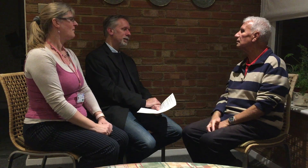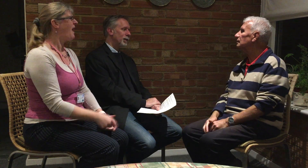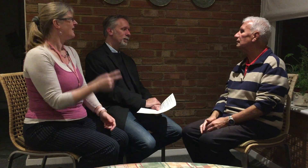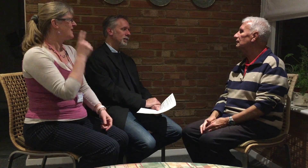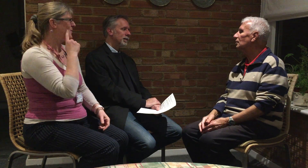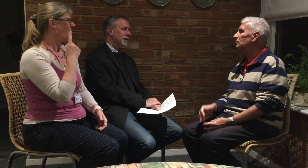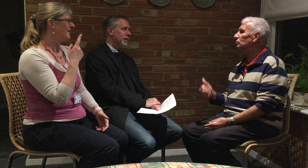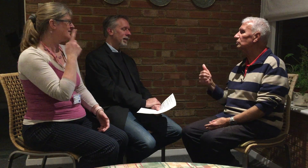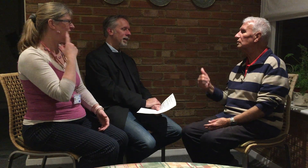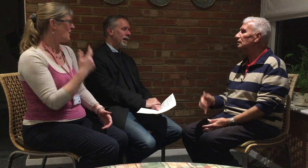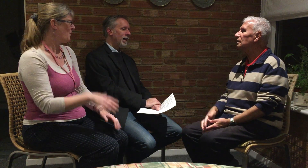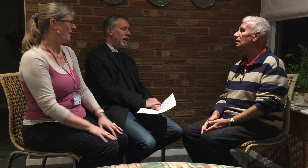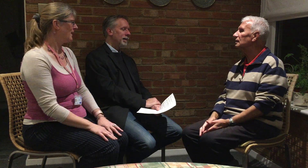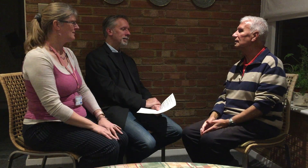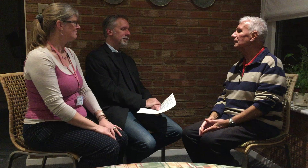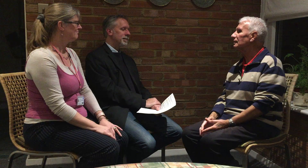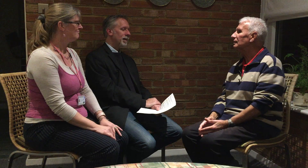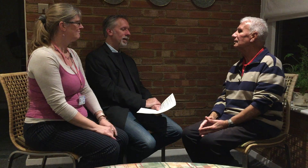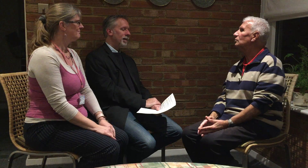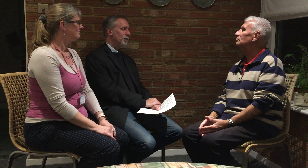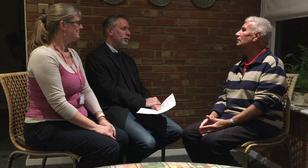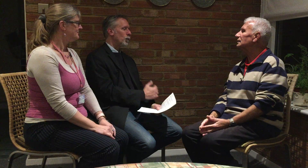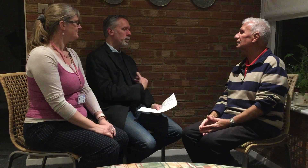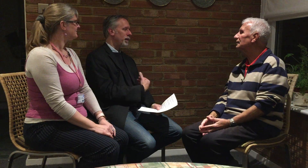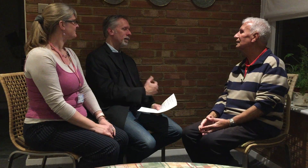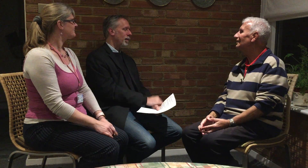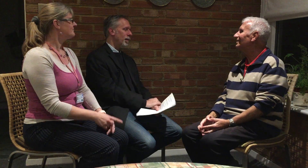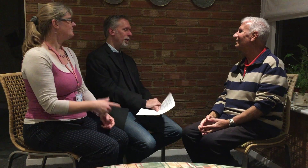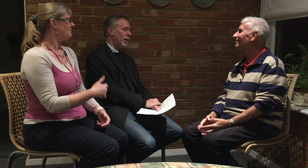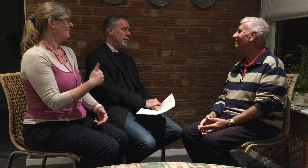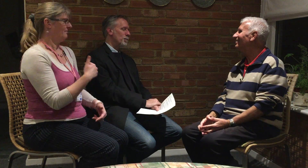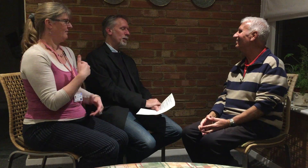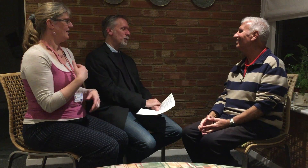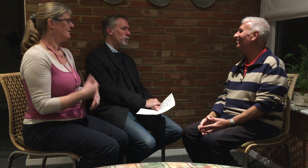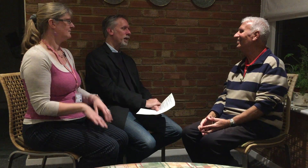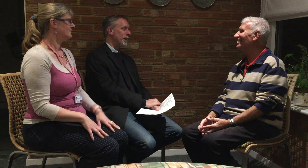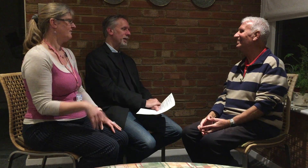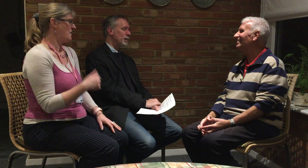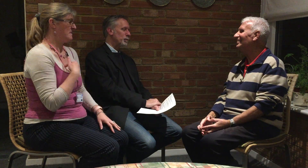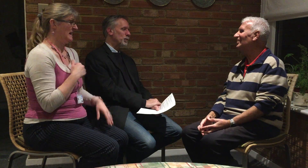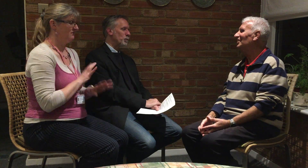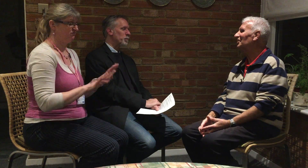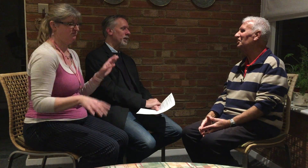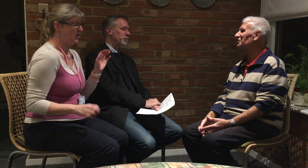so. And for me, I don't think it will make any difference for me.